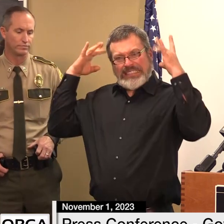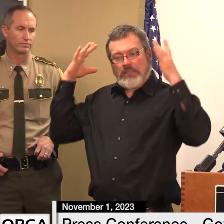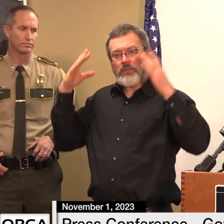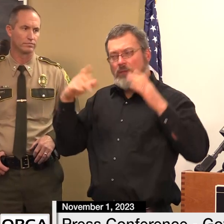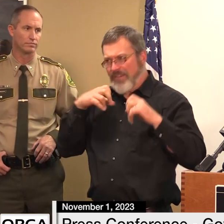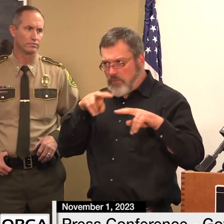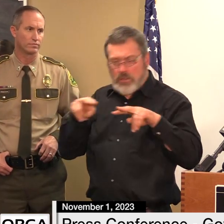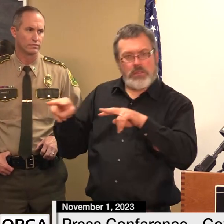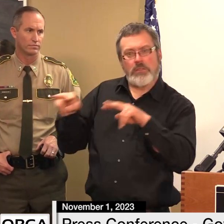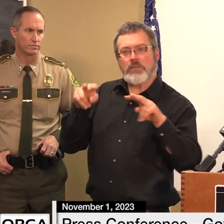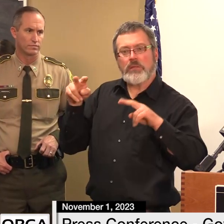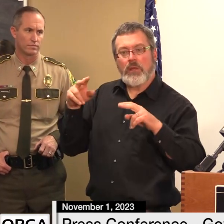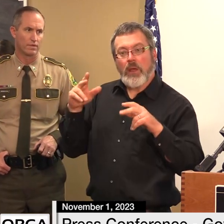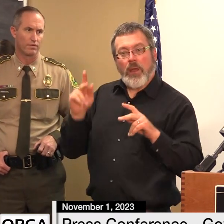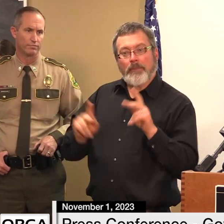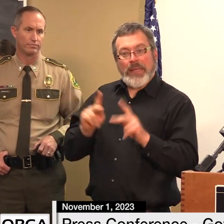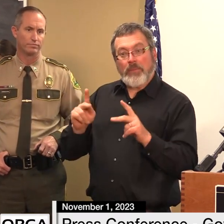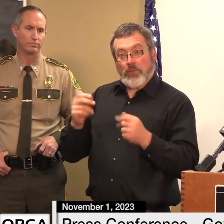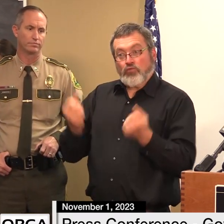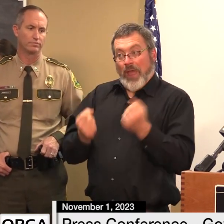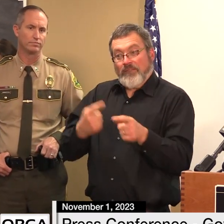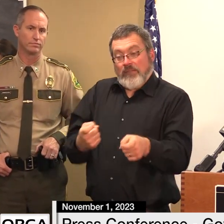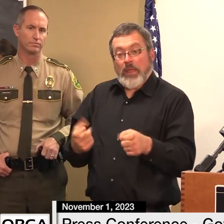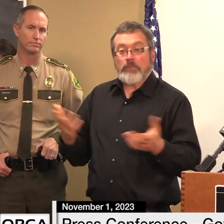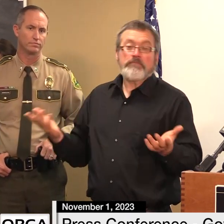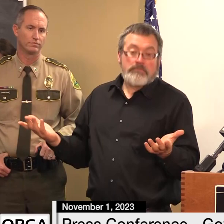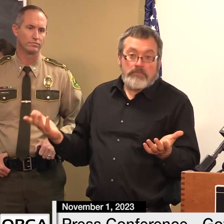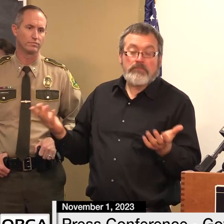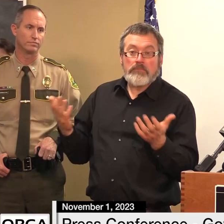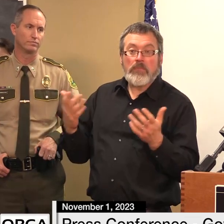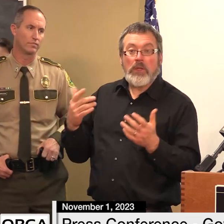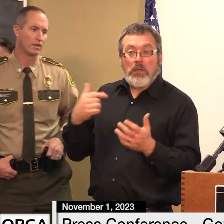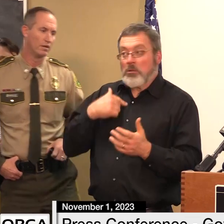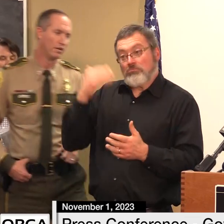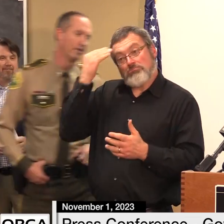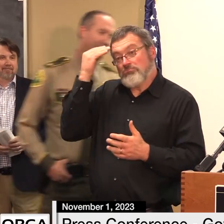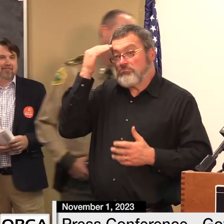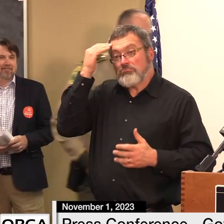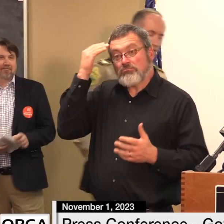people are driving faster. You know, I get that.